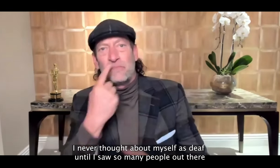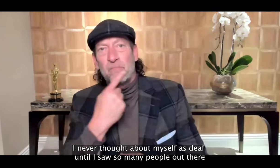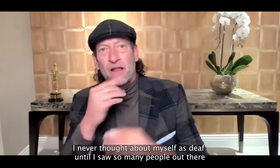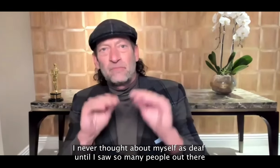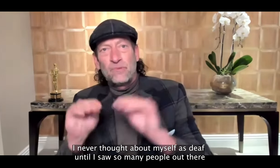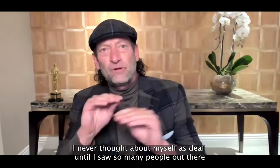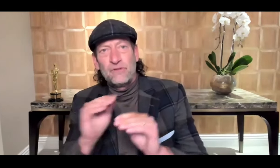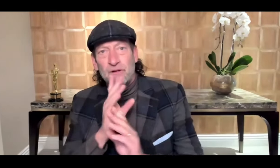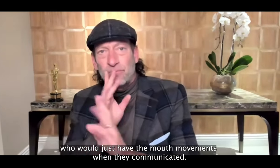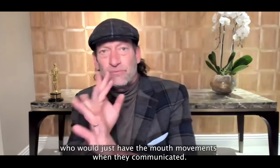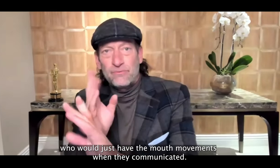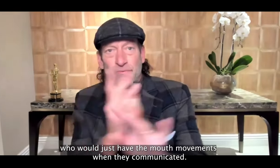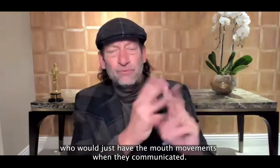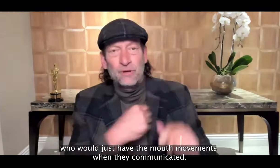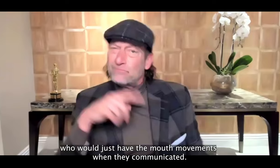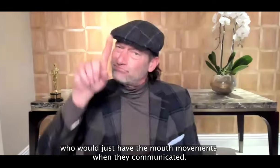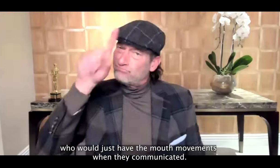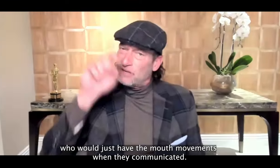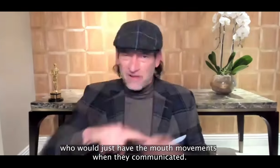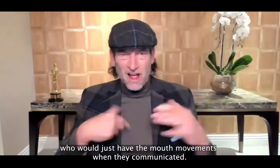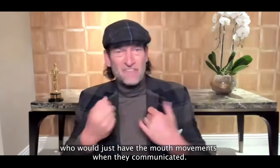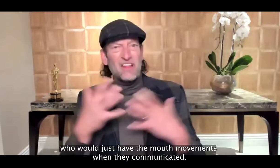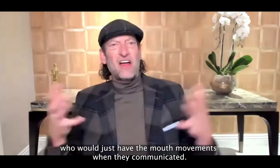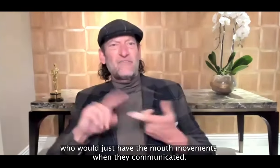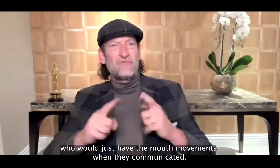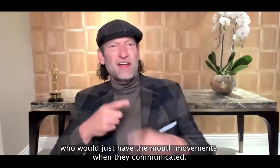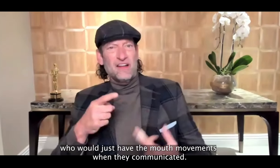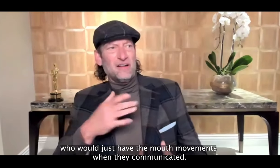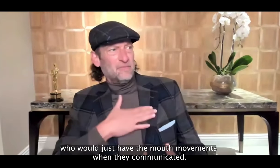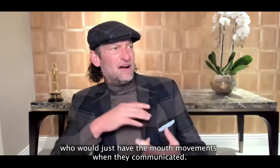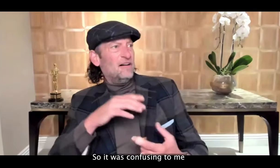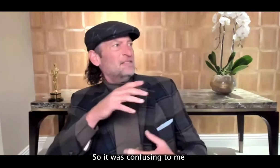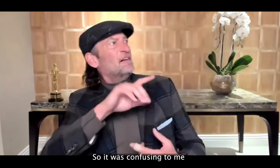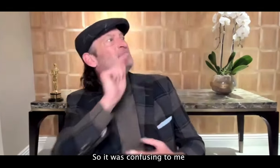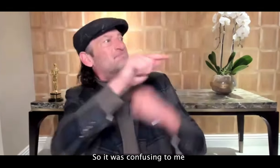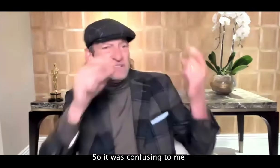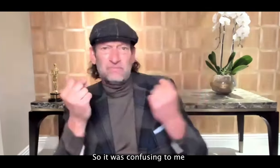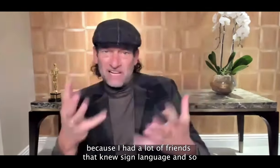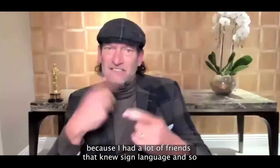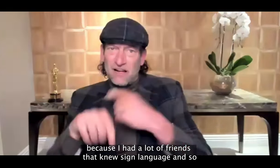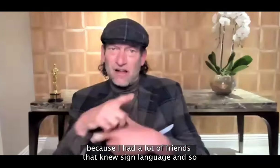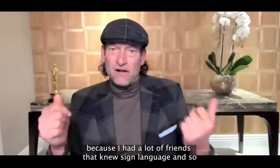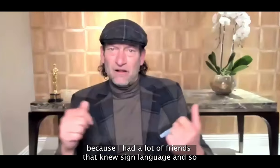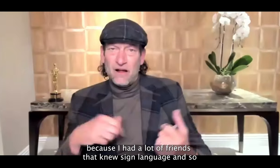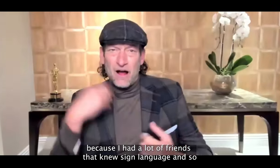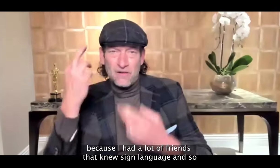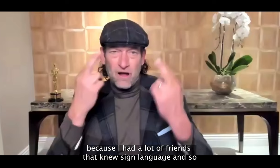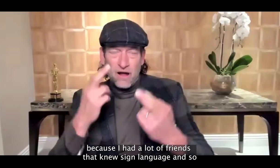people out there who would just have mouth movements when they communicated. So it was confusing to me because I had a lot of friends